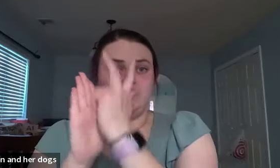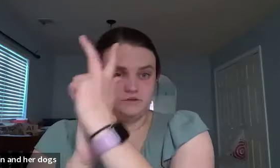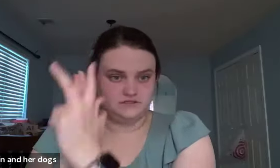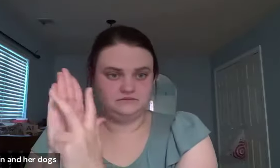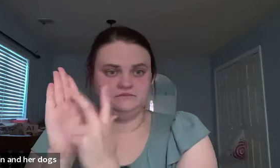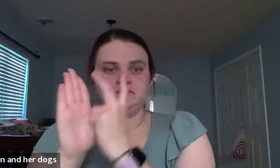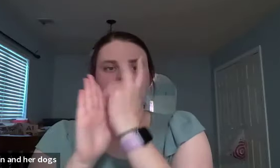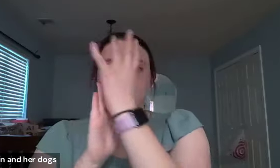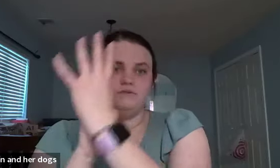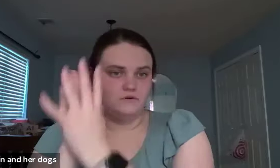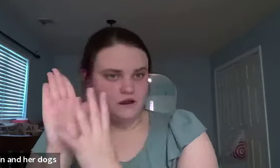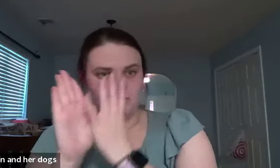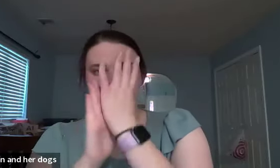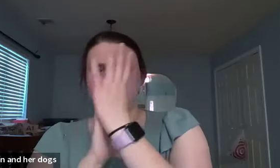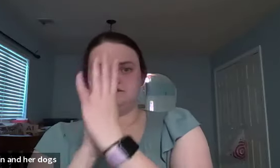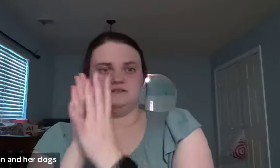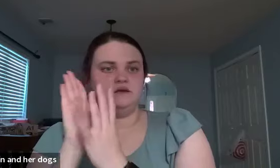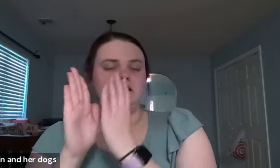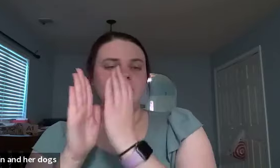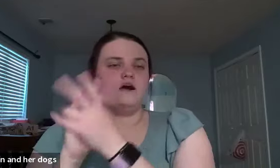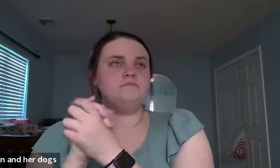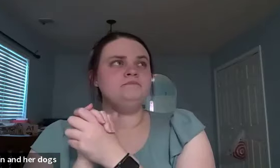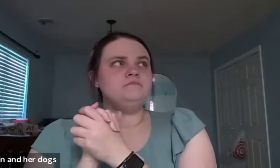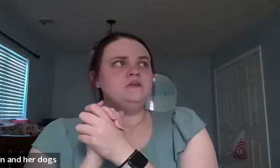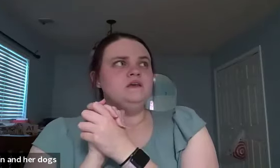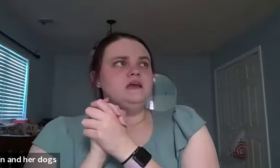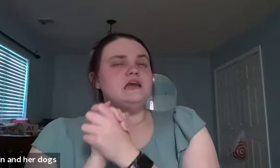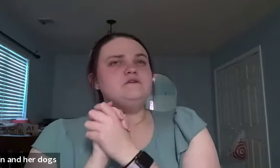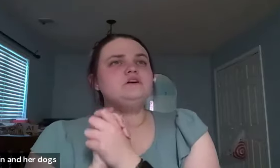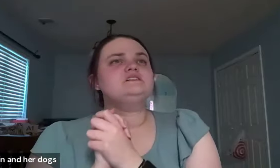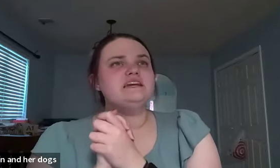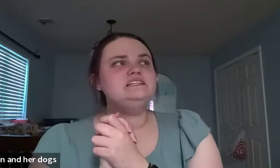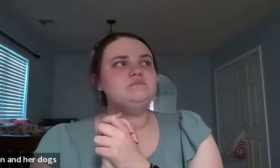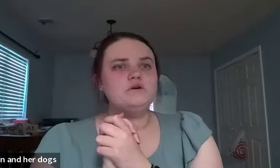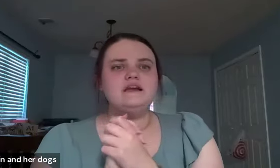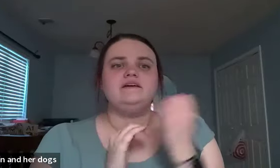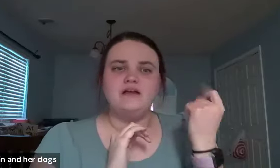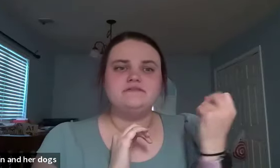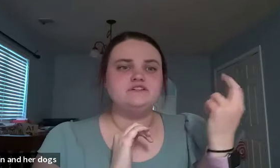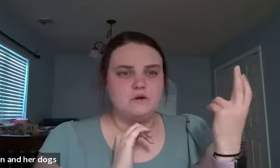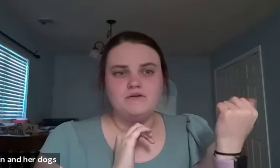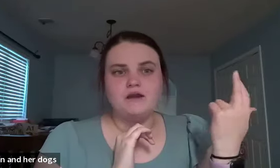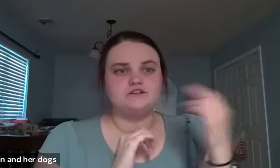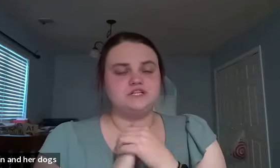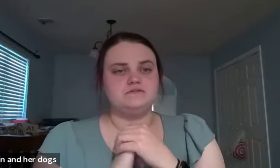3 hours, 4 hours. If you were to get into more like 11, 12 hours,